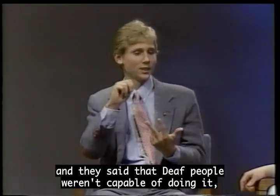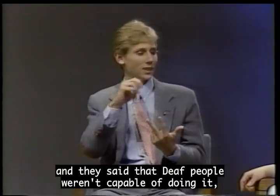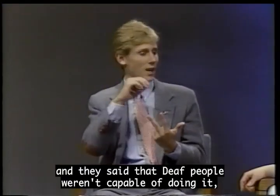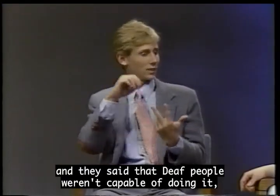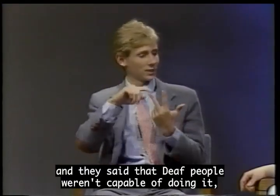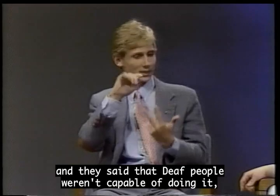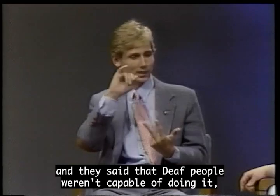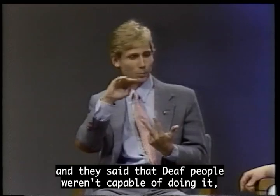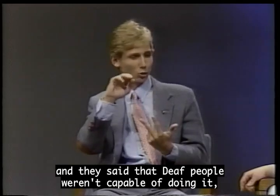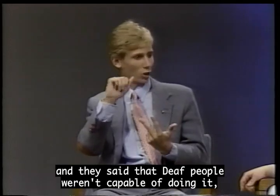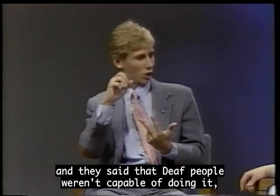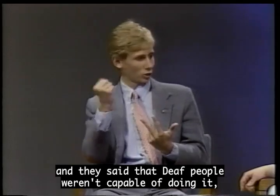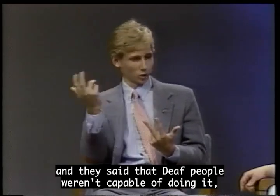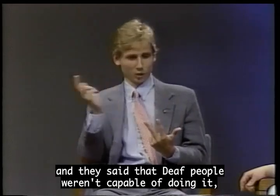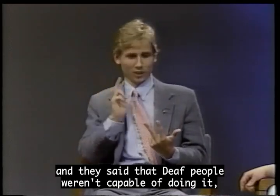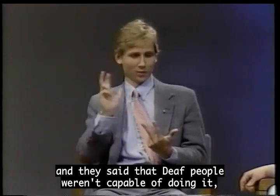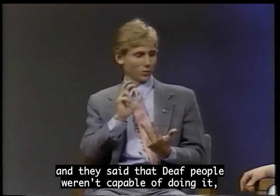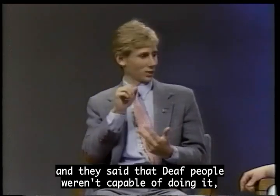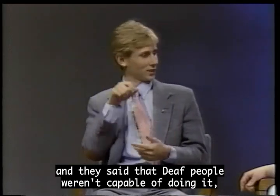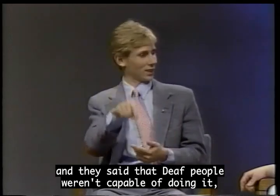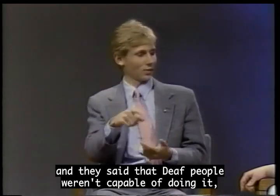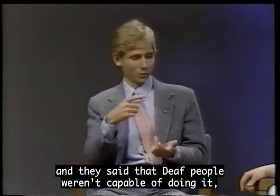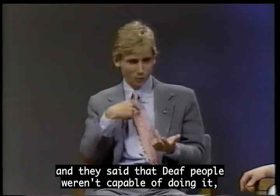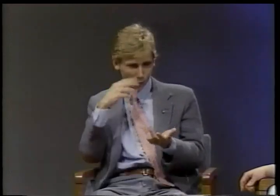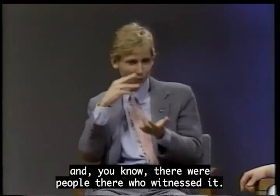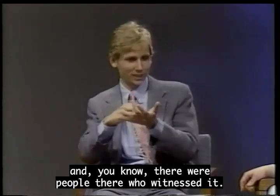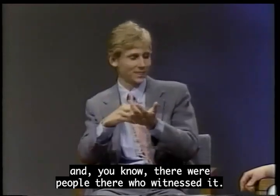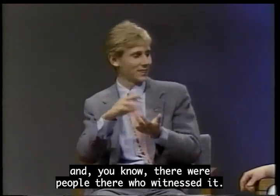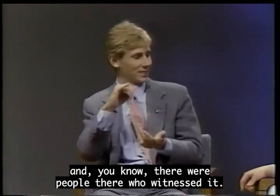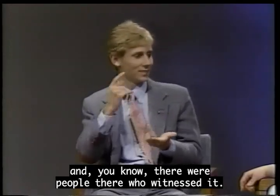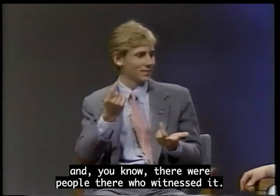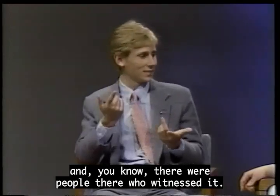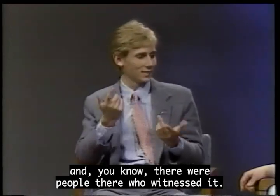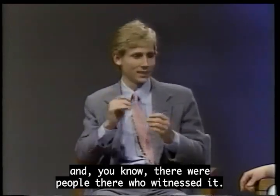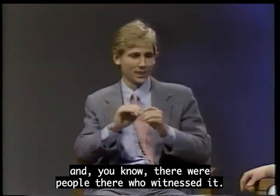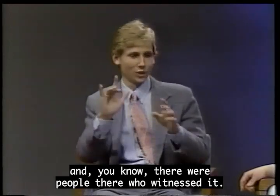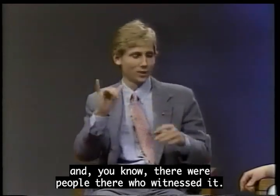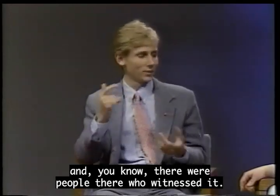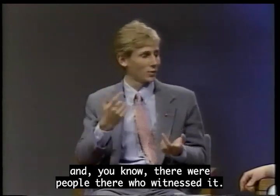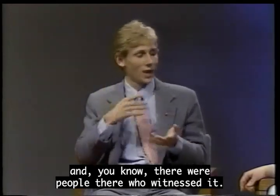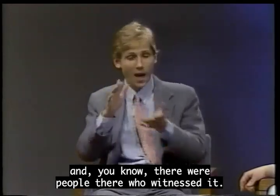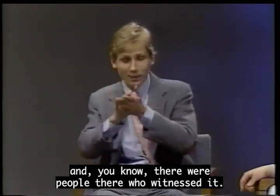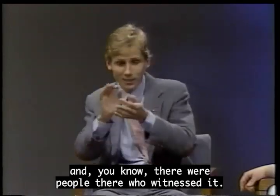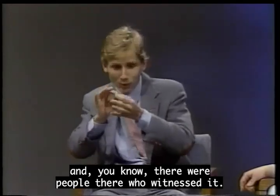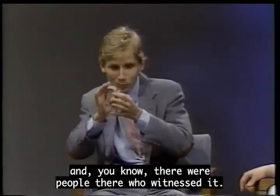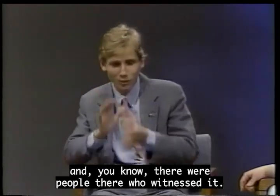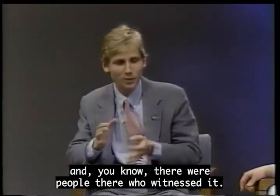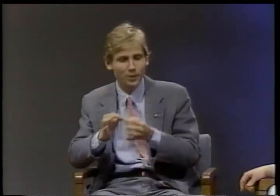people weren't capable of doing it. And, you know, there were people there who witnessed it. It was